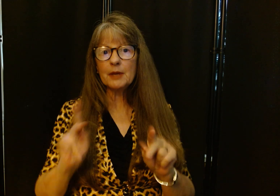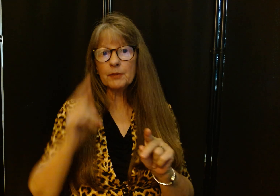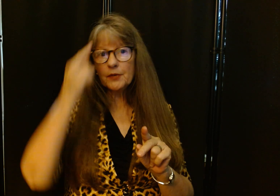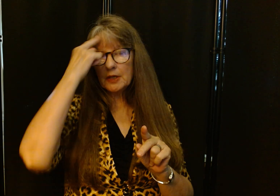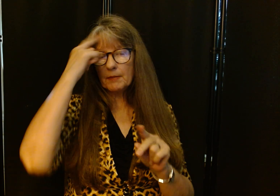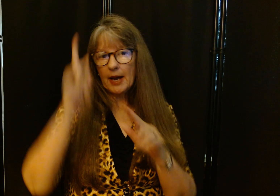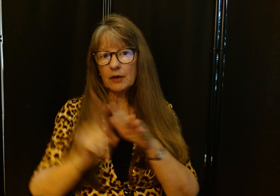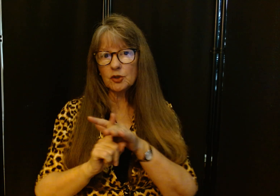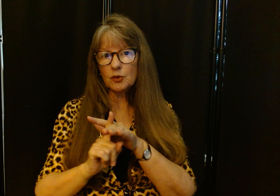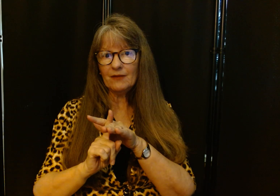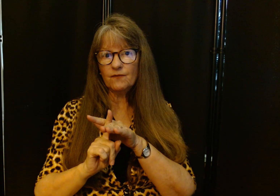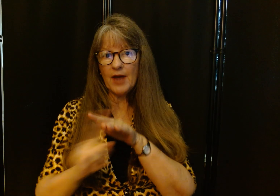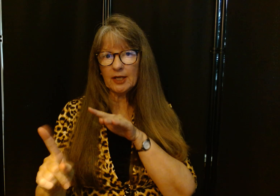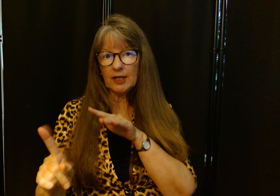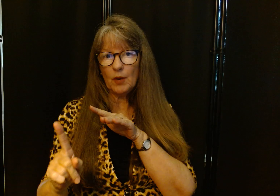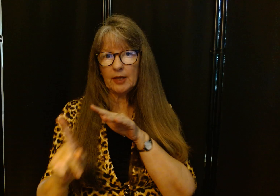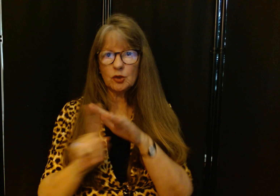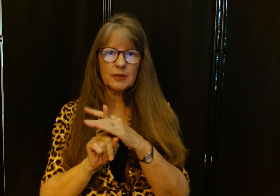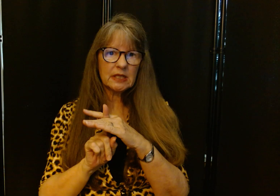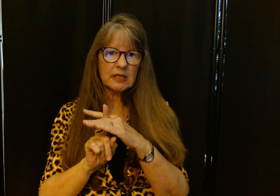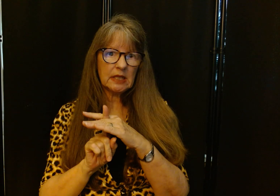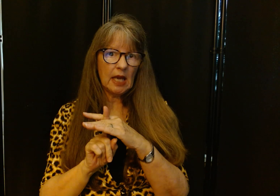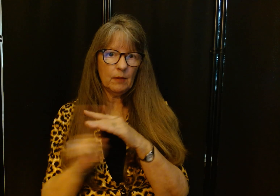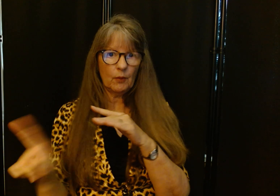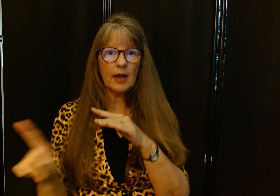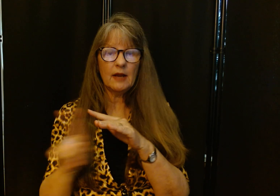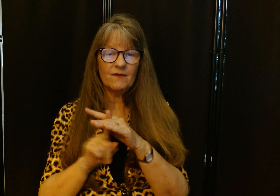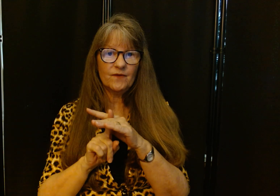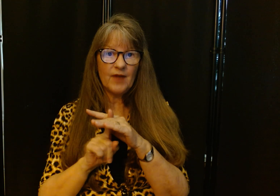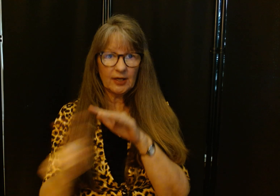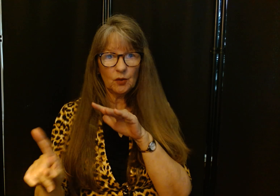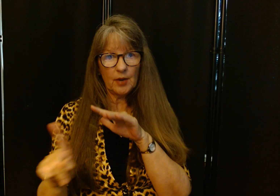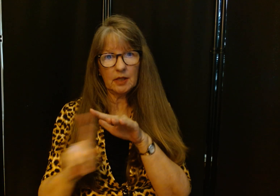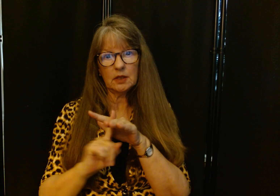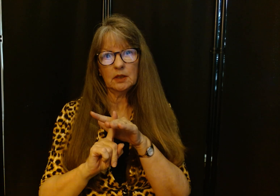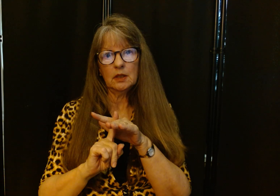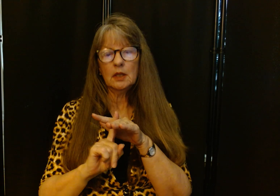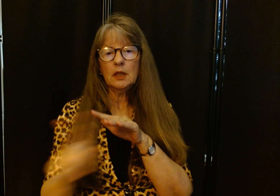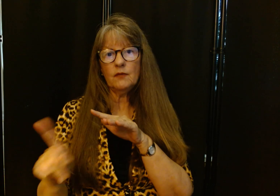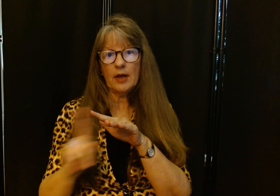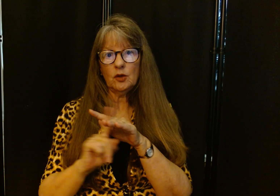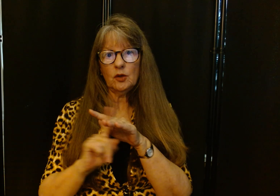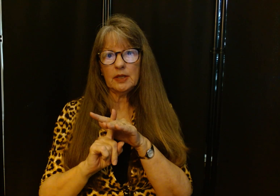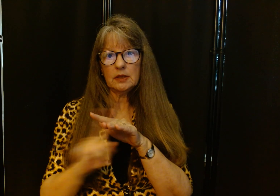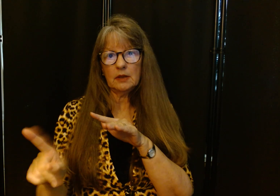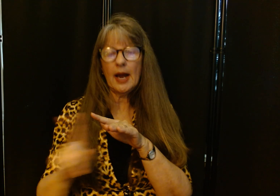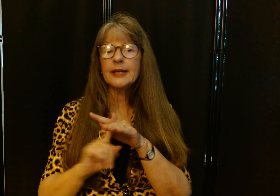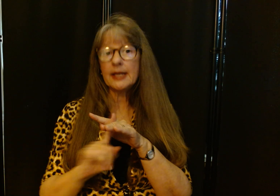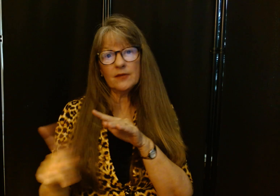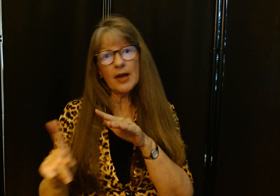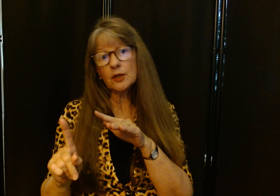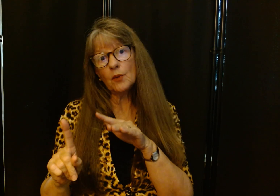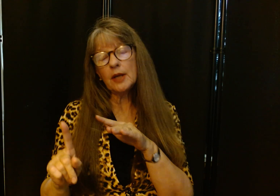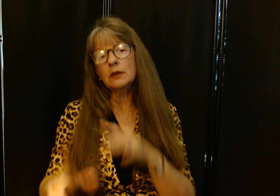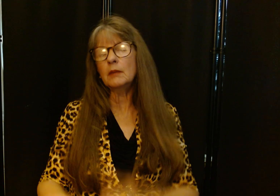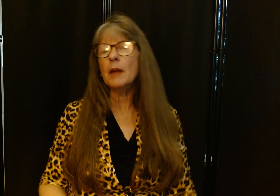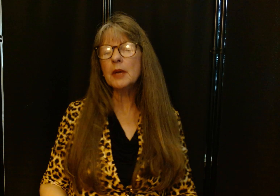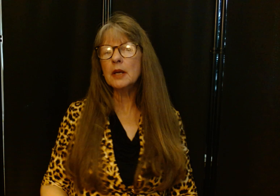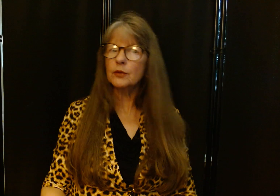think about to evacuate, to escape, right? Evacuate. Evacuate. I say evacuate. There might be another